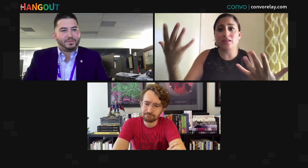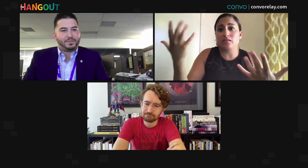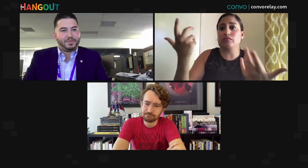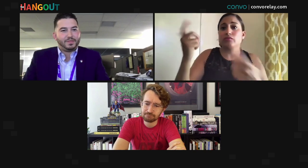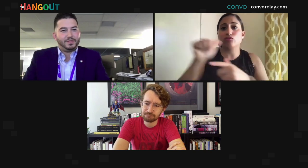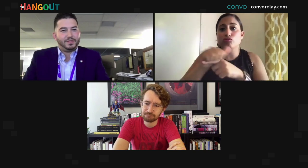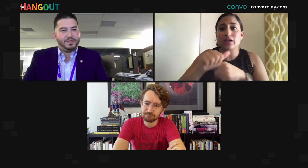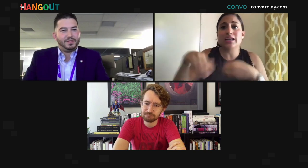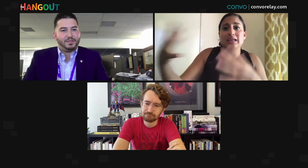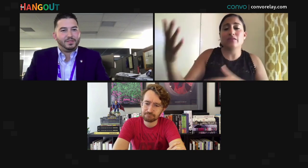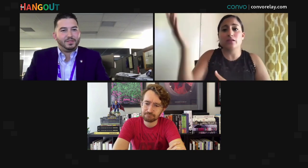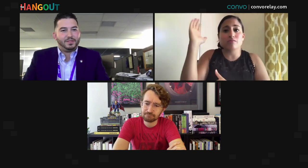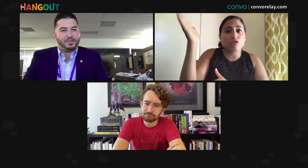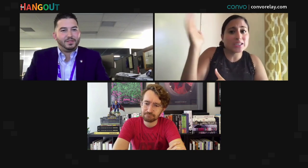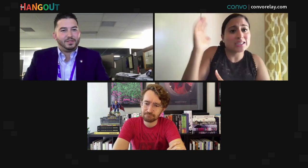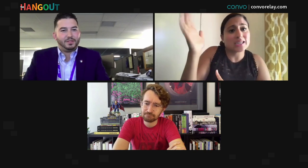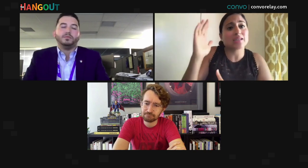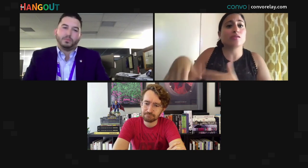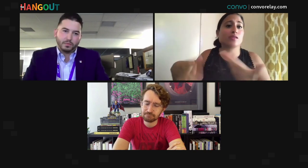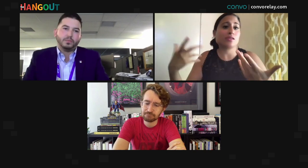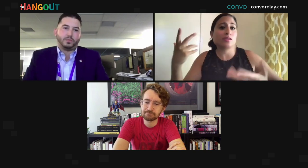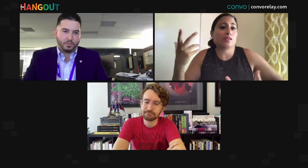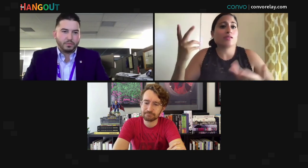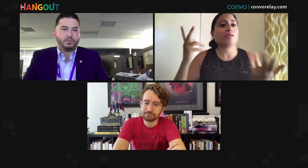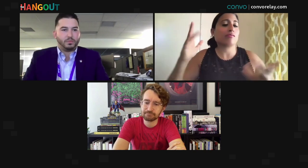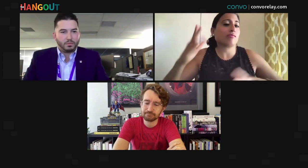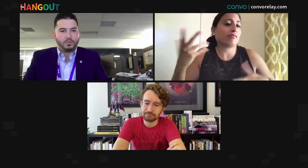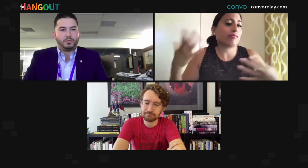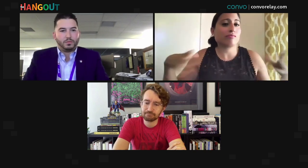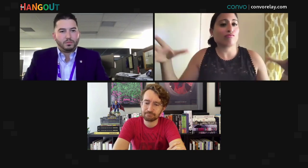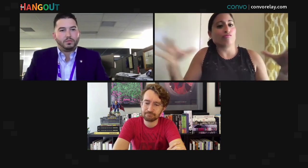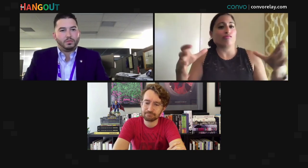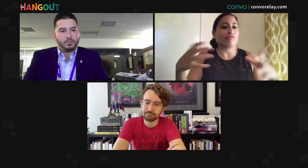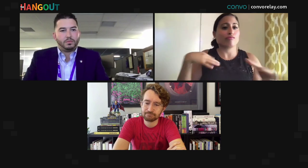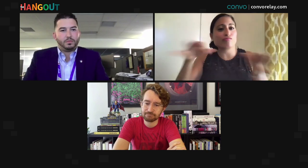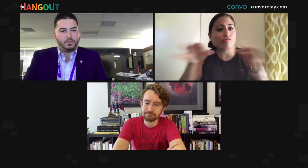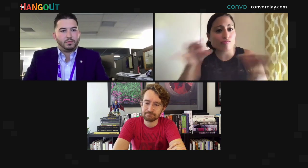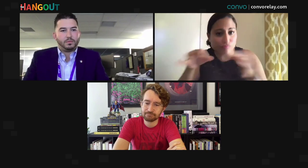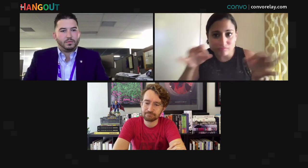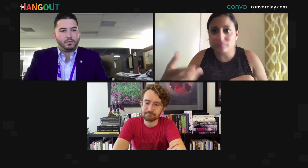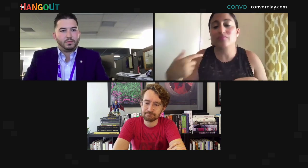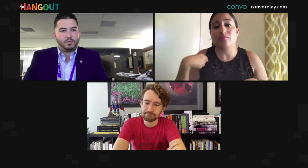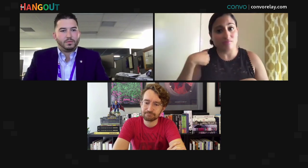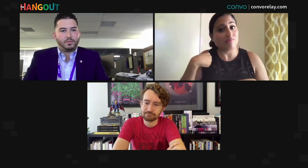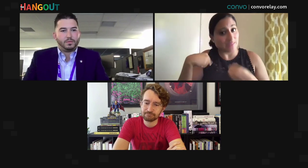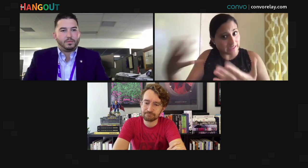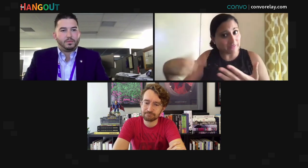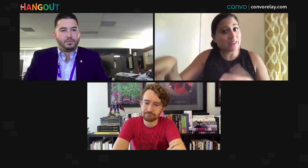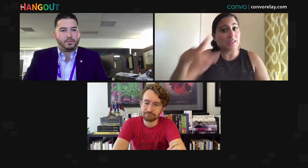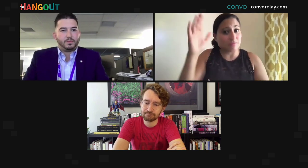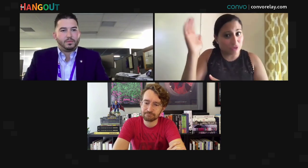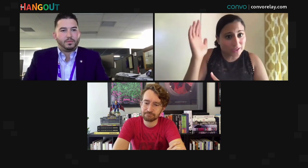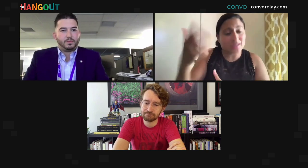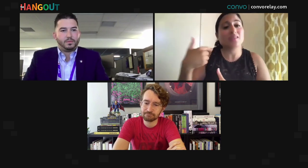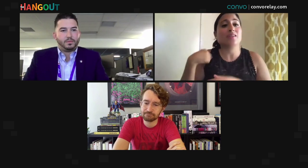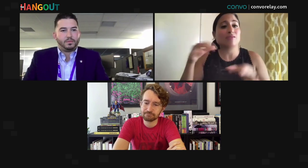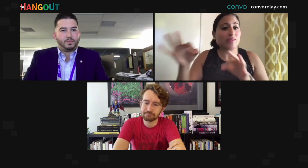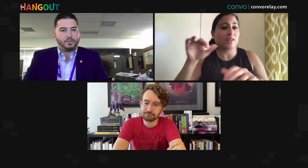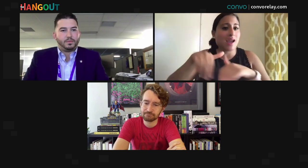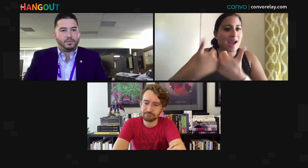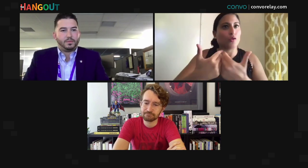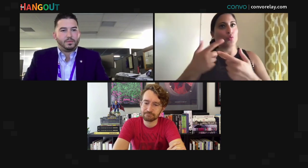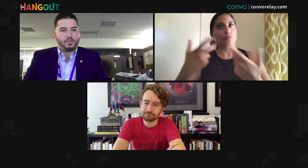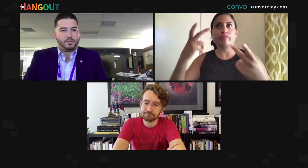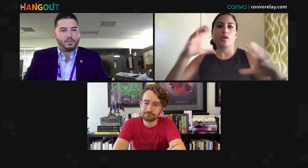In a nutshell, just with everything that's going on, people will ask me, they'll say, okay, if you want to, can you give a presentation or some kind of training or explain what's